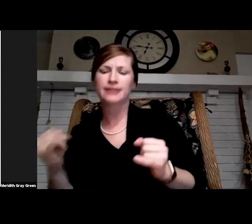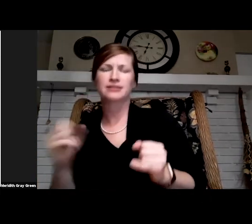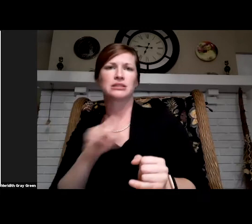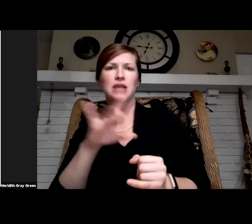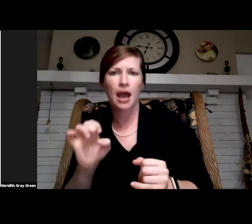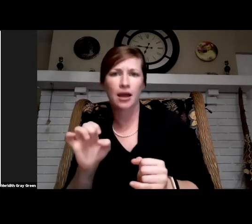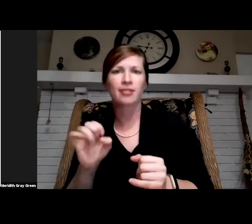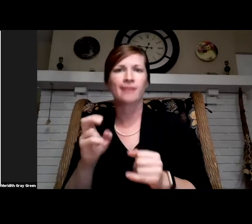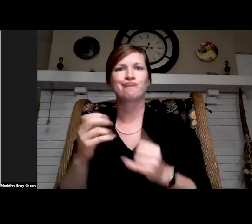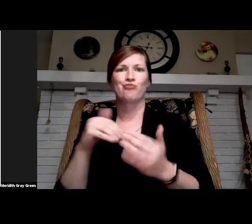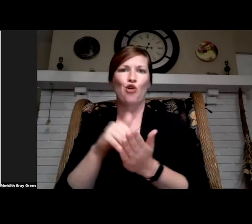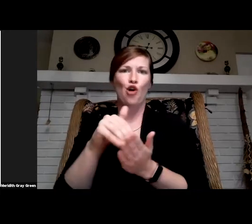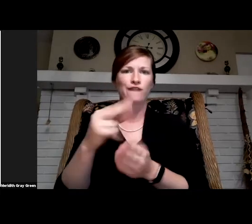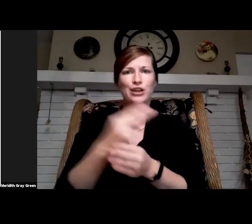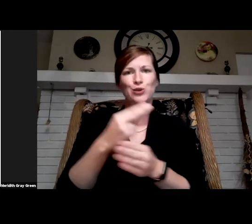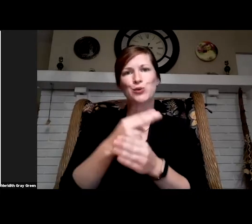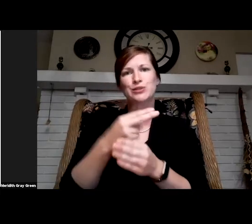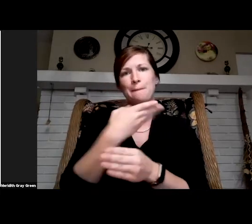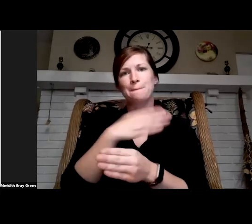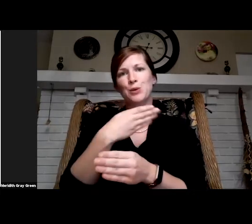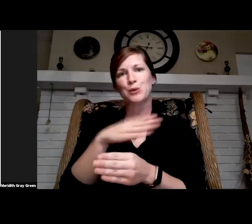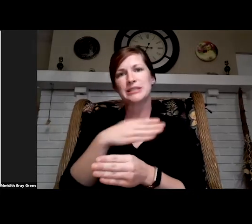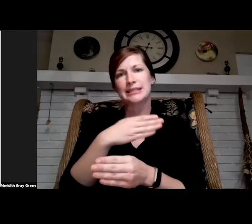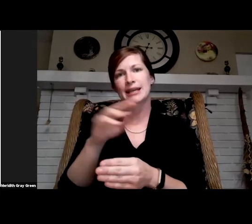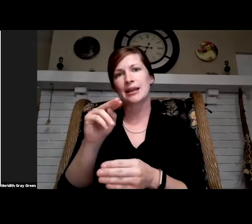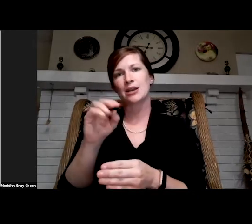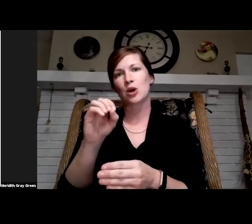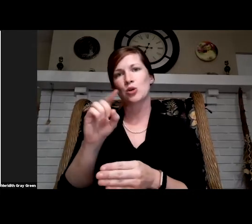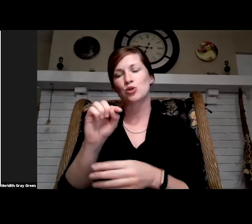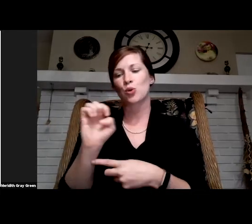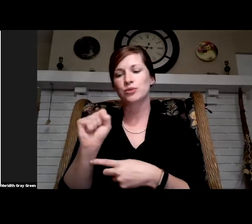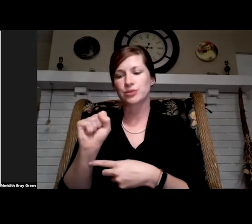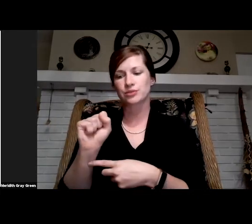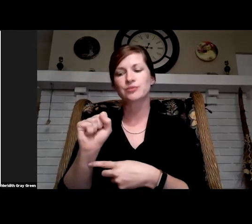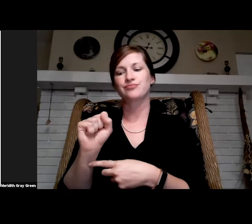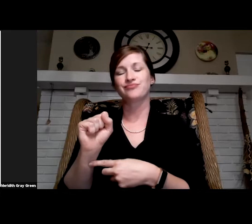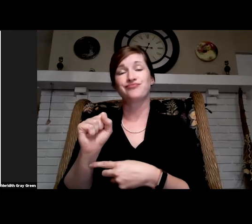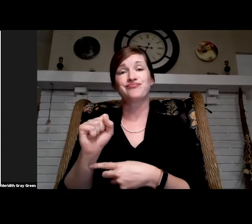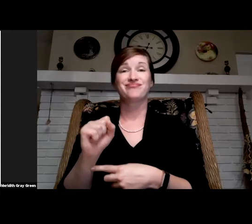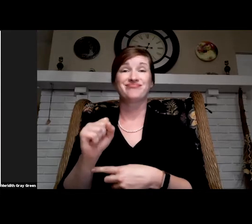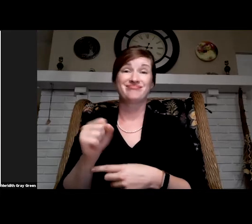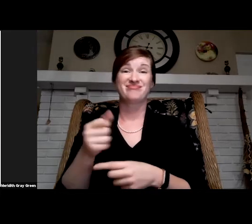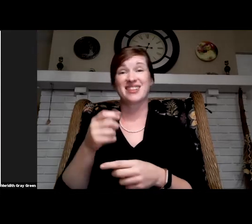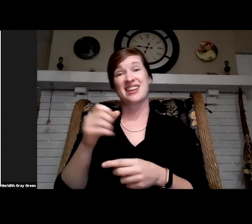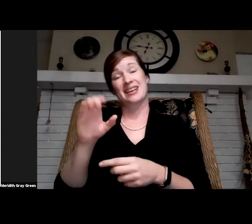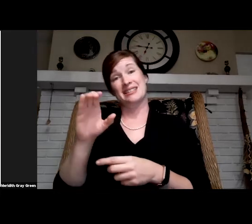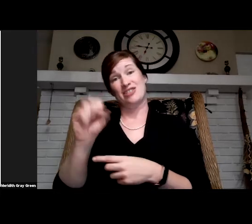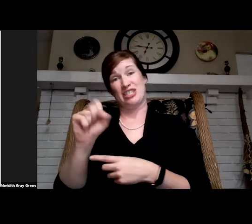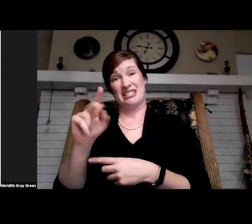Her latest work has a simple black and white style, often used in music notes.